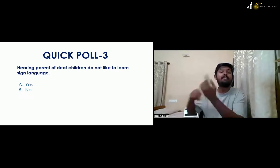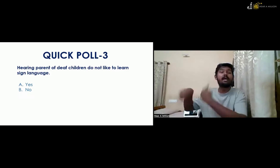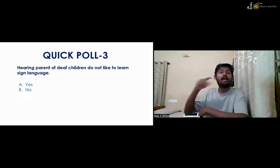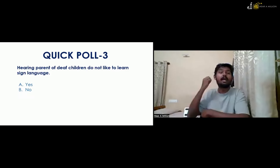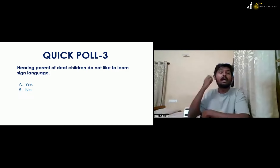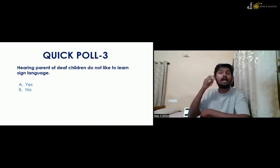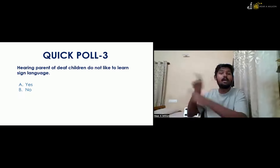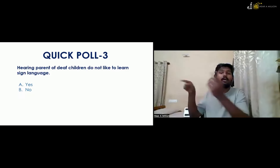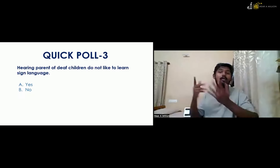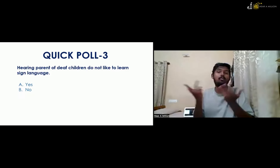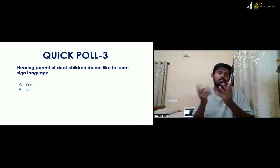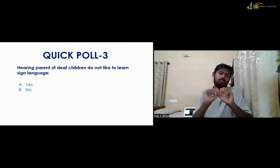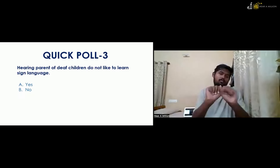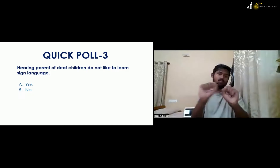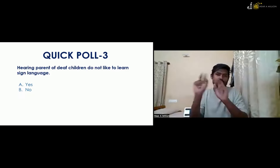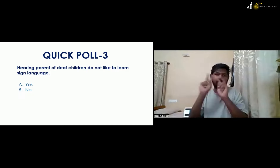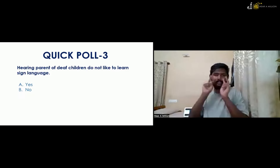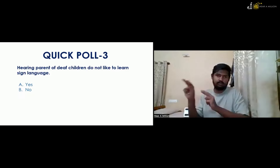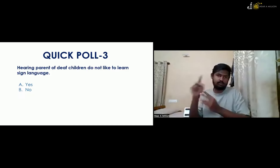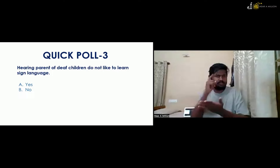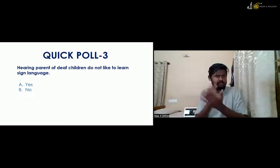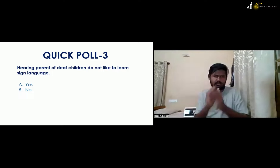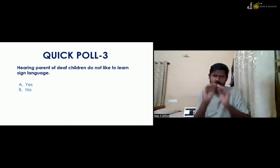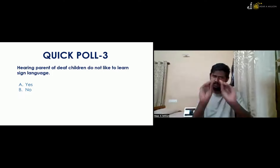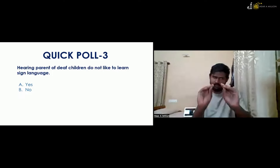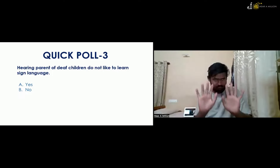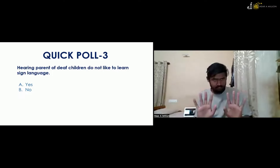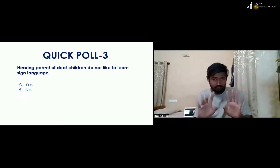deaf parents are there, then that question would not